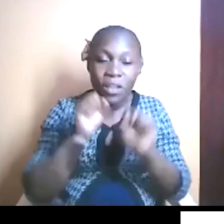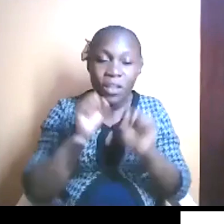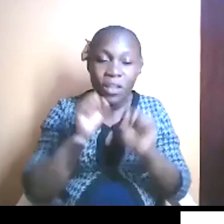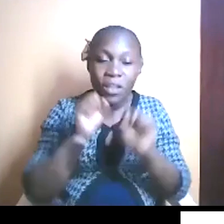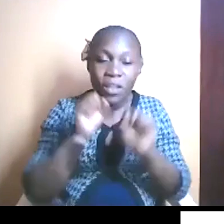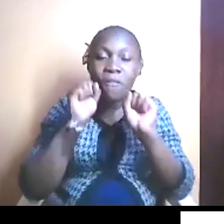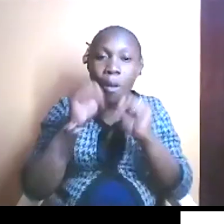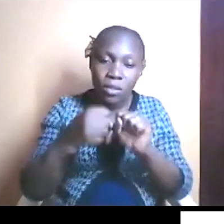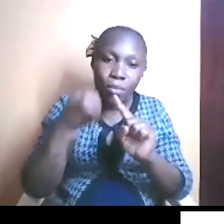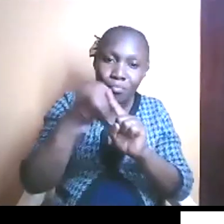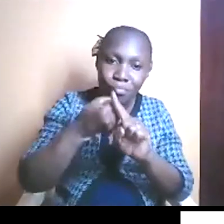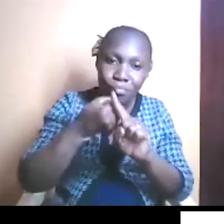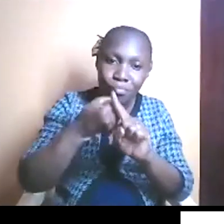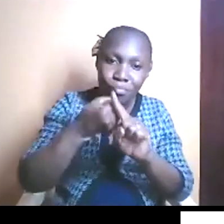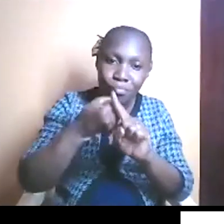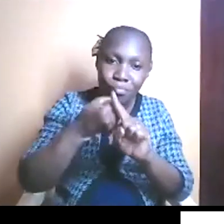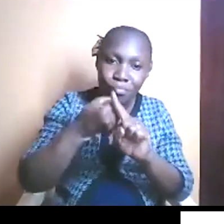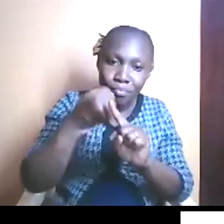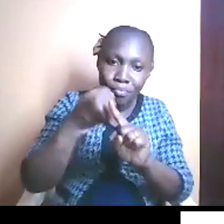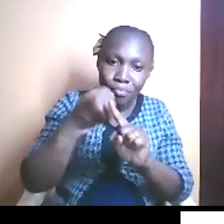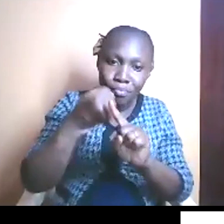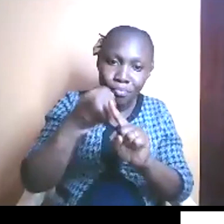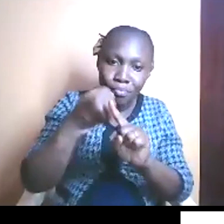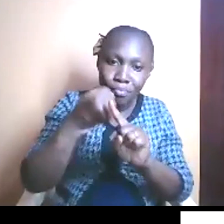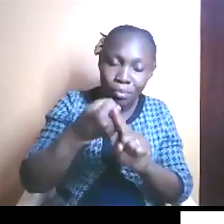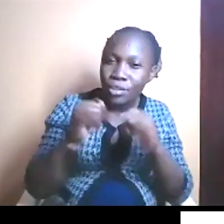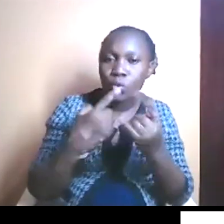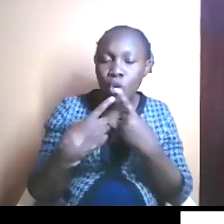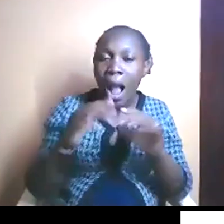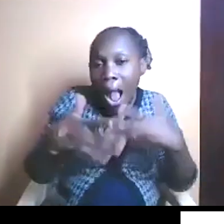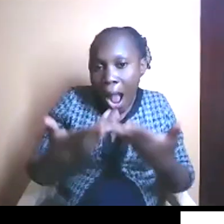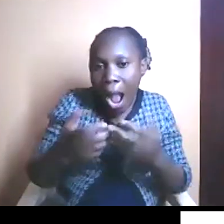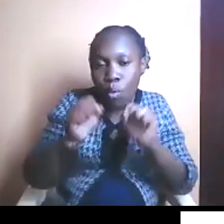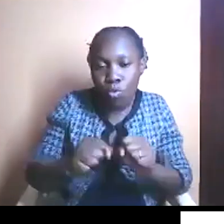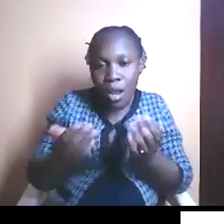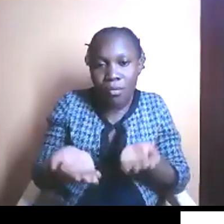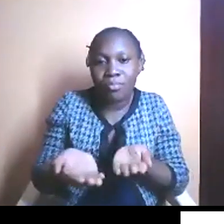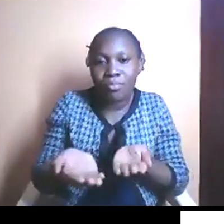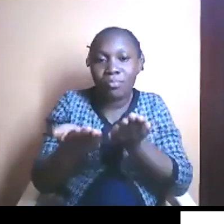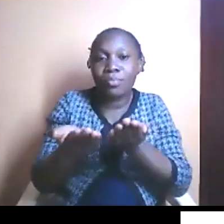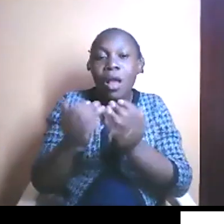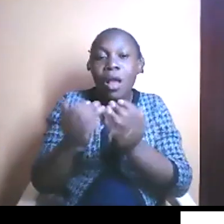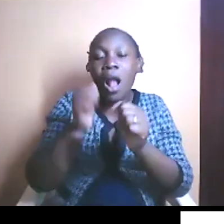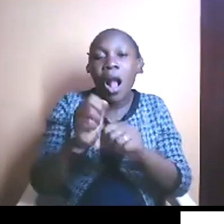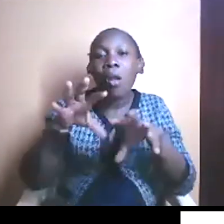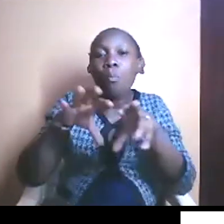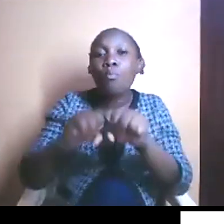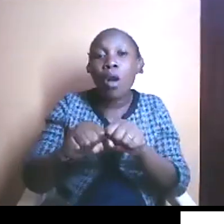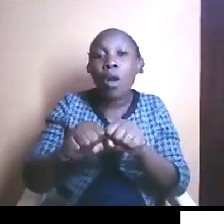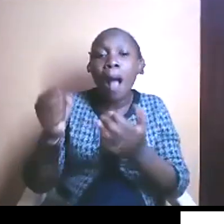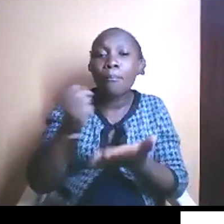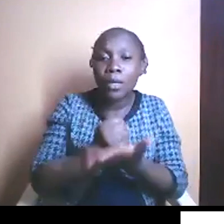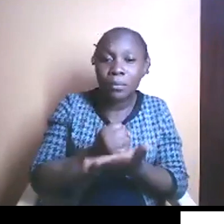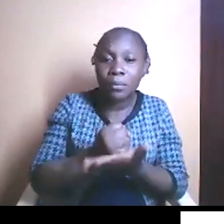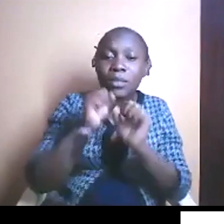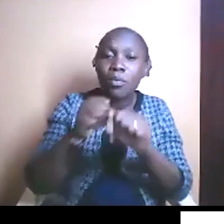an argument for yourself to be promoted. So you want to book an appointment and